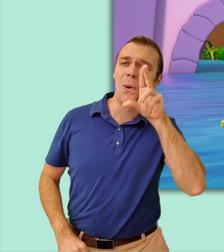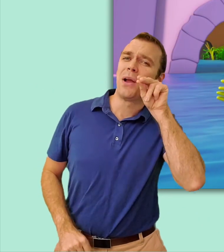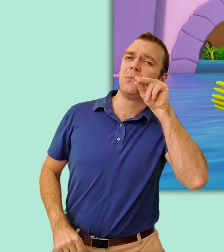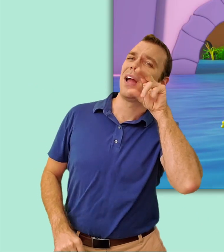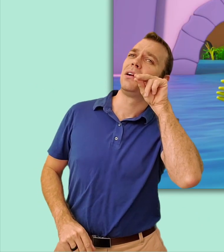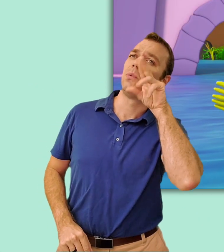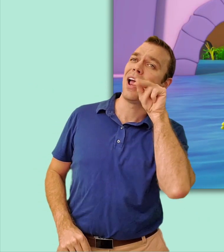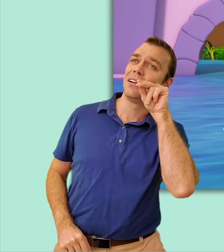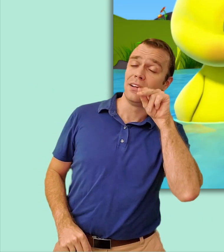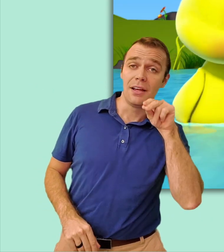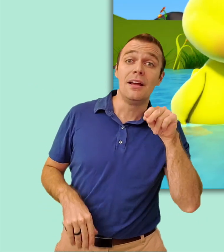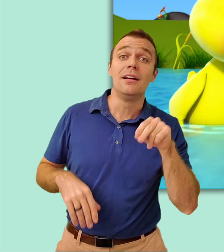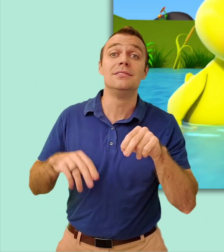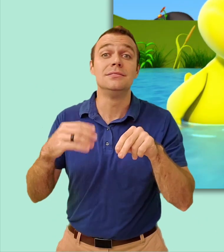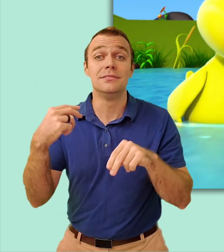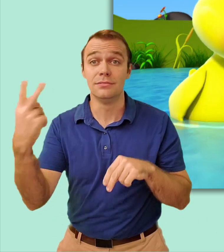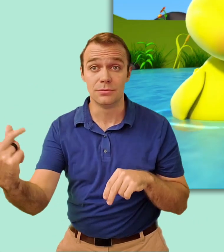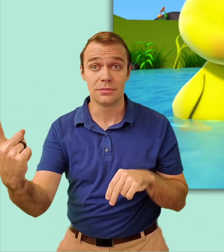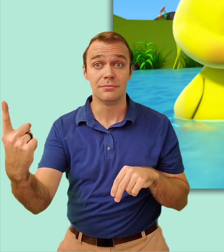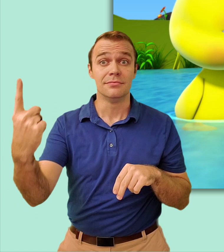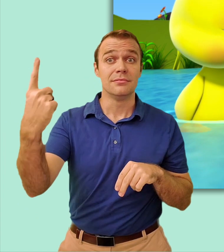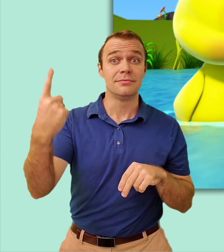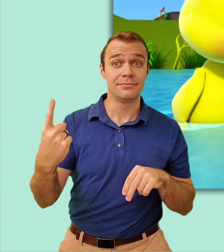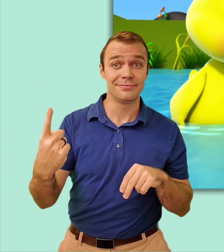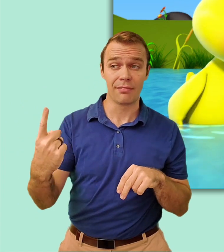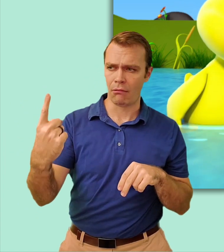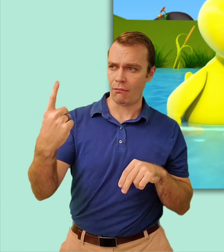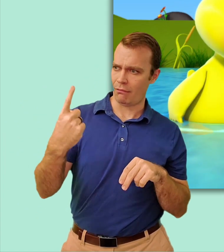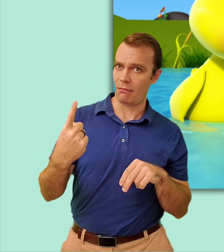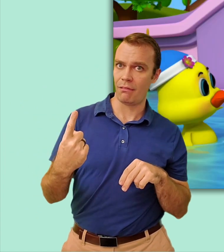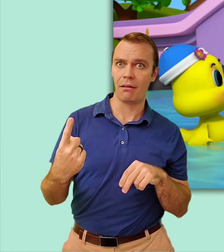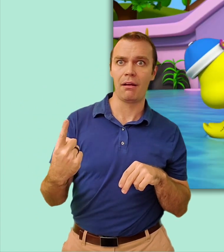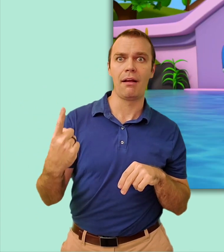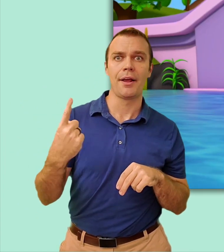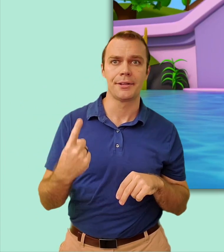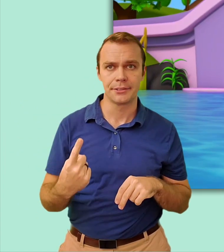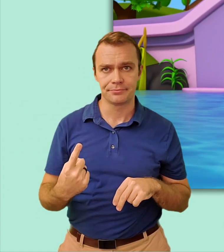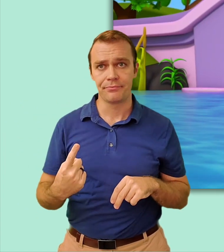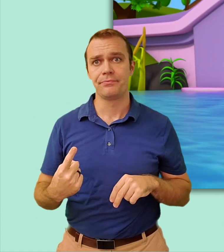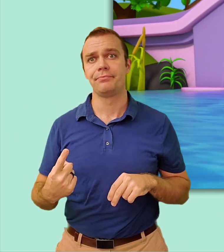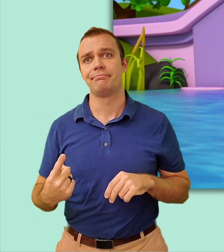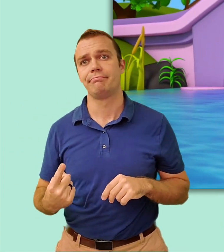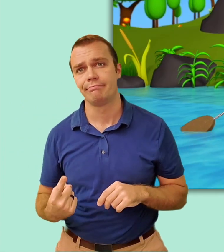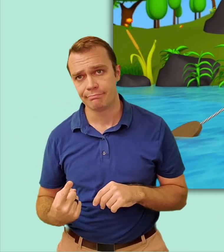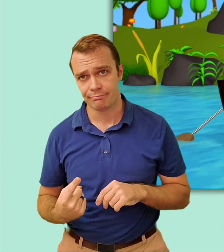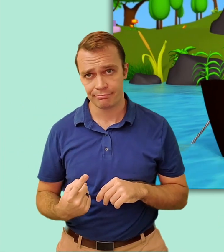said quack, quack, quack, and only one little duck came back.